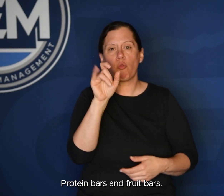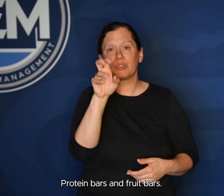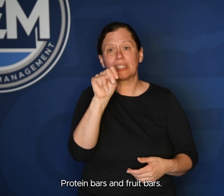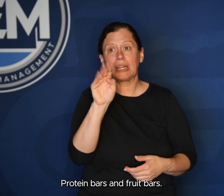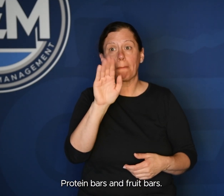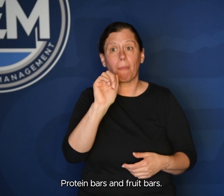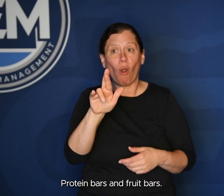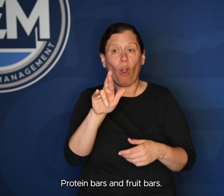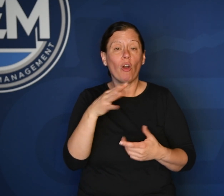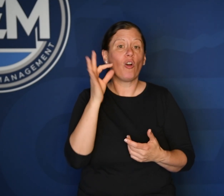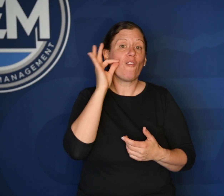bars.